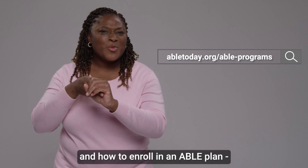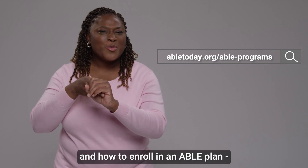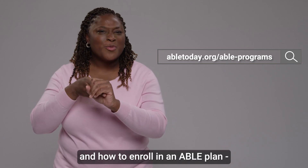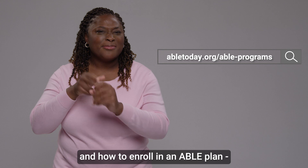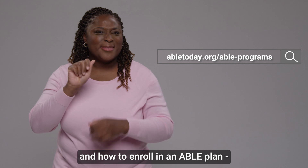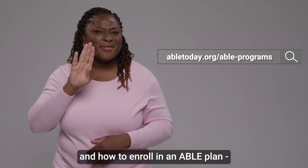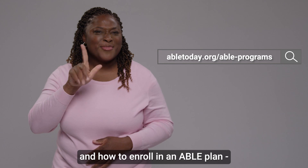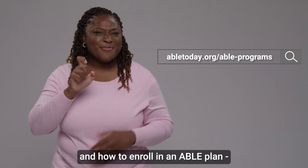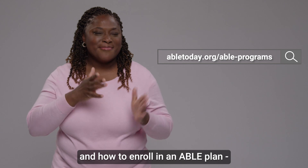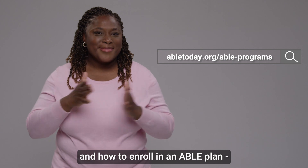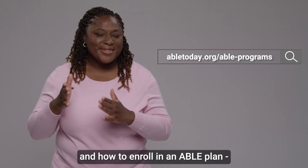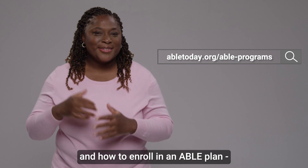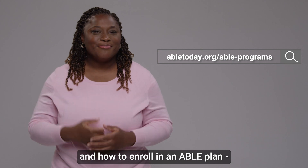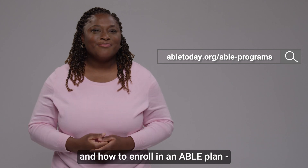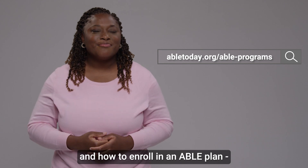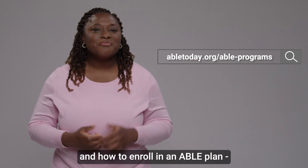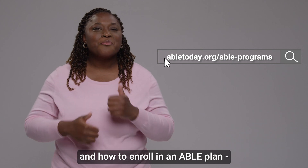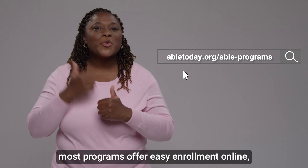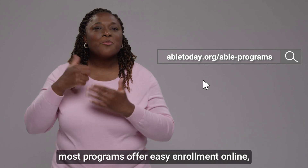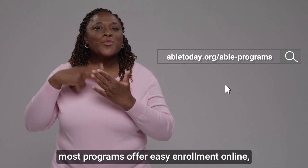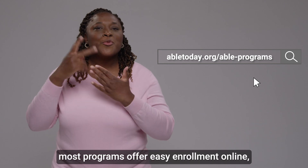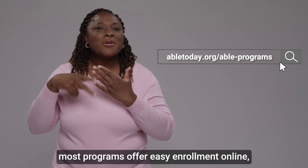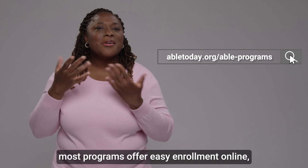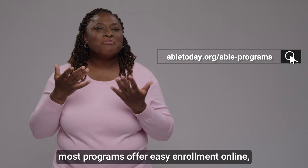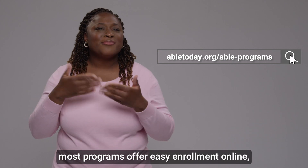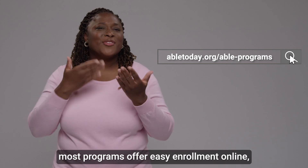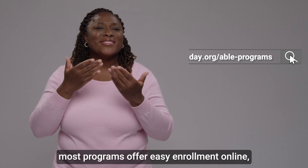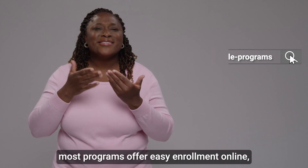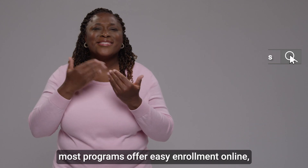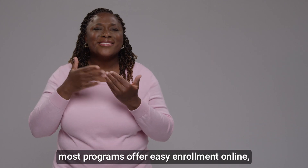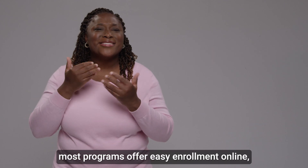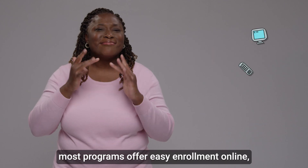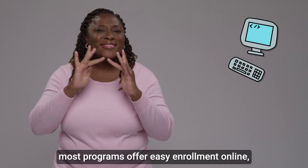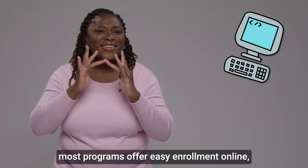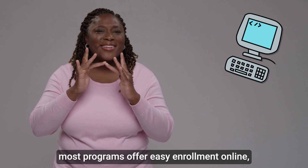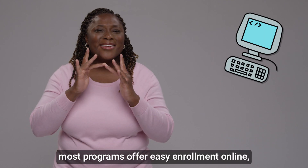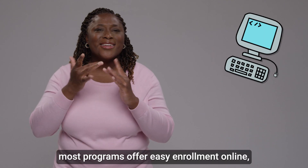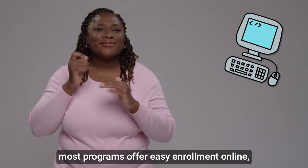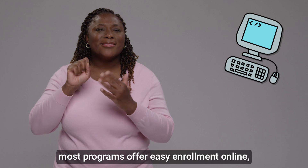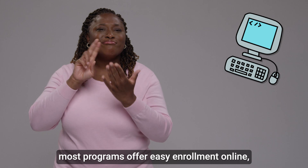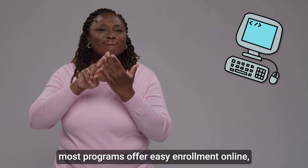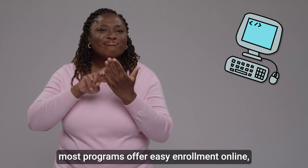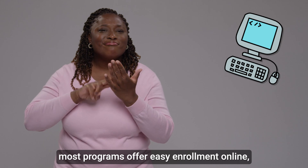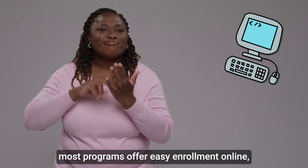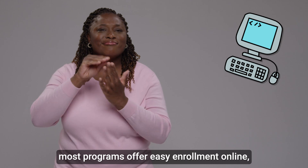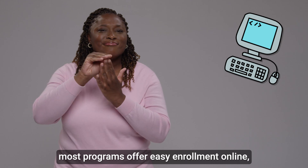and how to enroll in an ABLE plan. Most programs offer easy enrollment online.